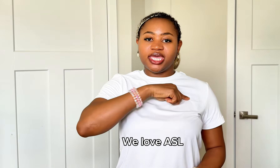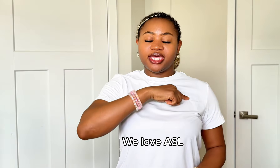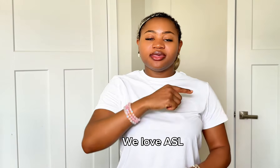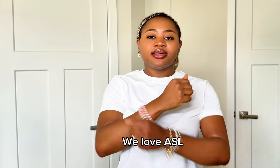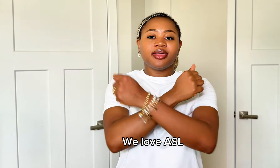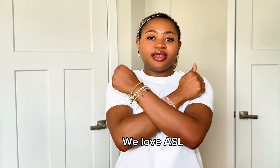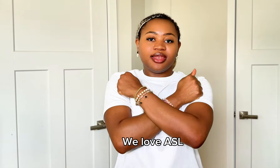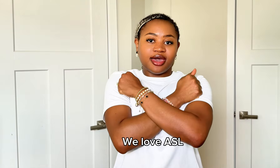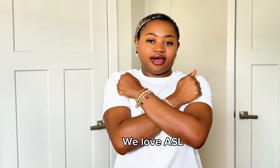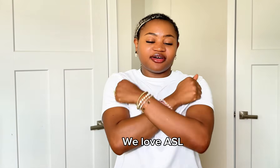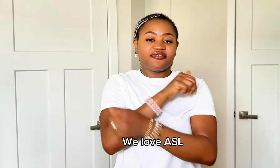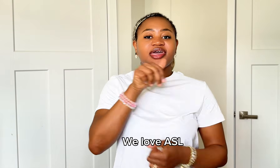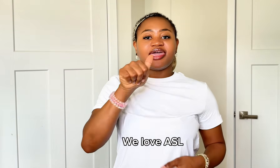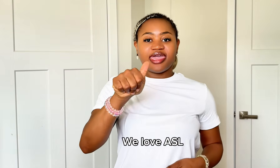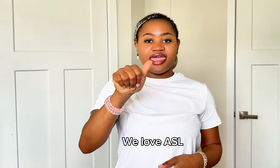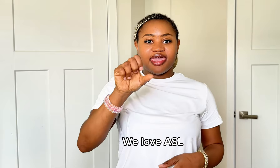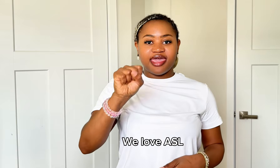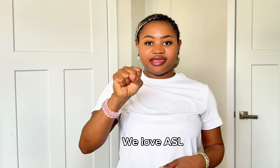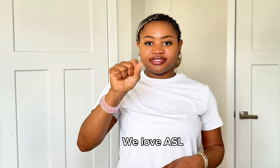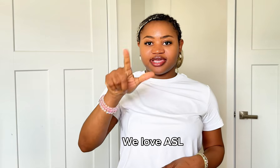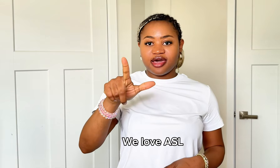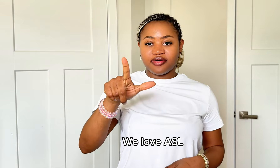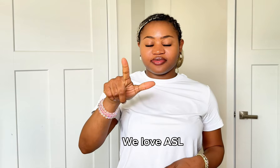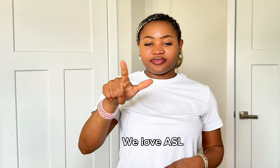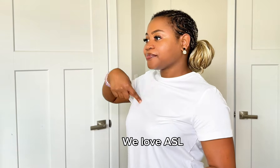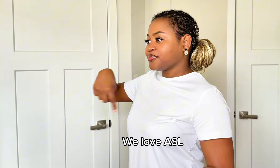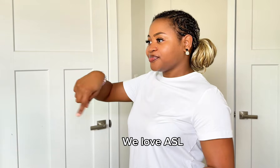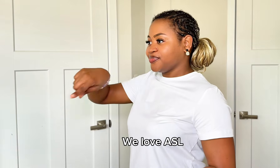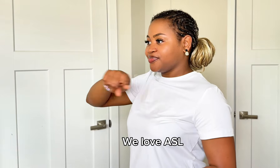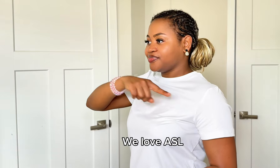We love ASL.